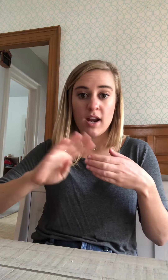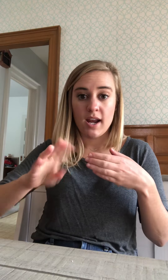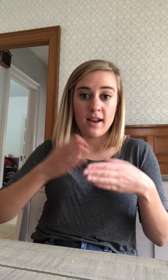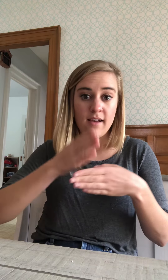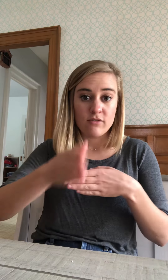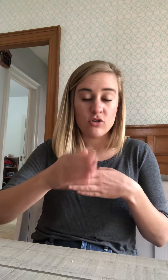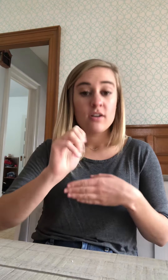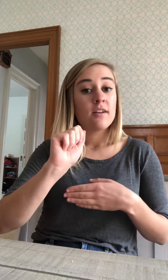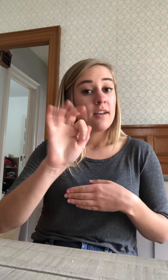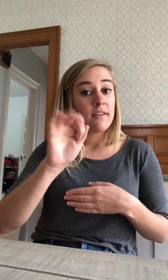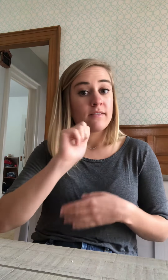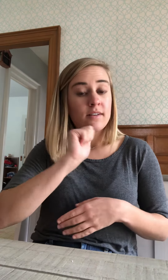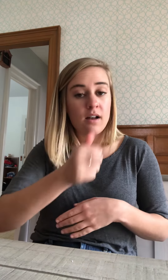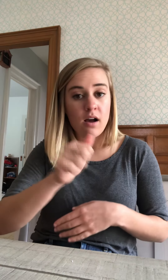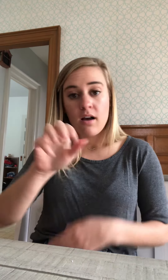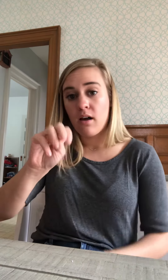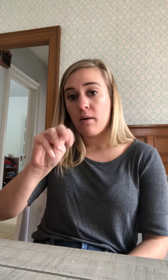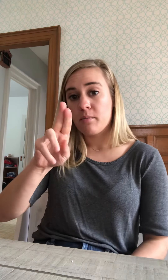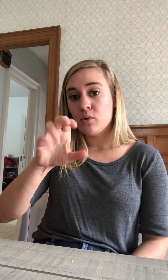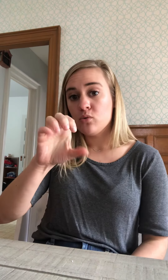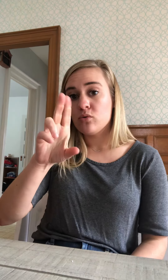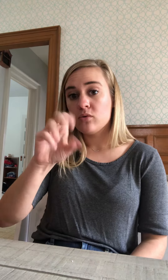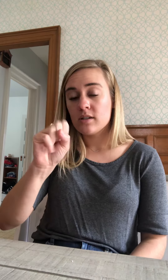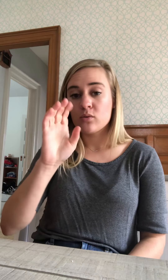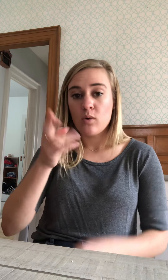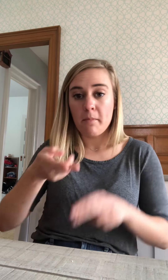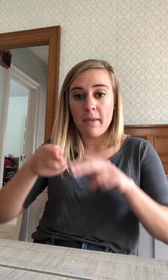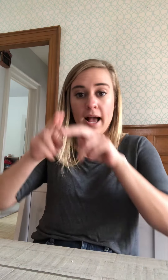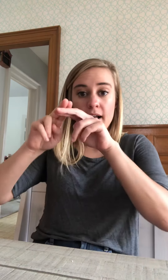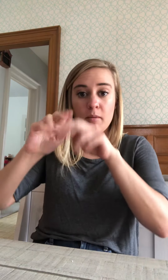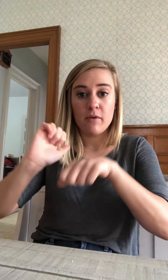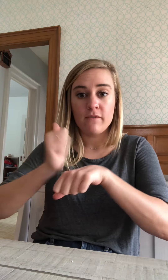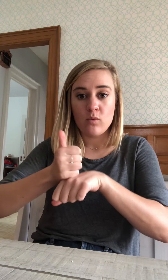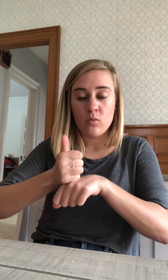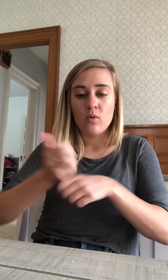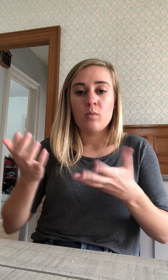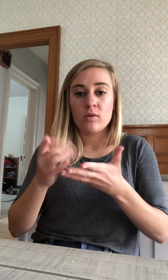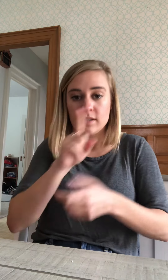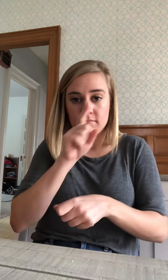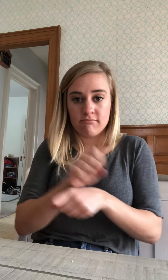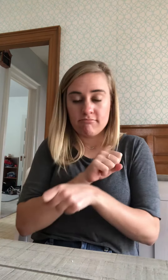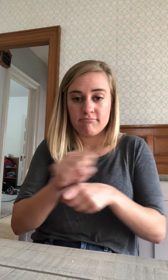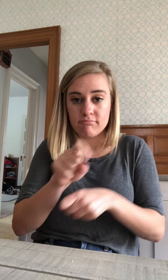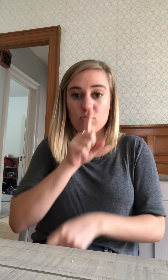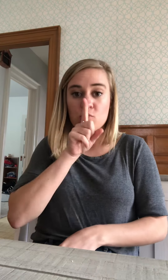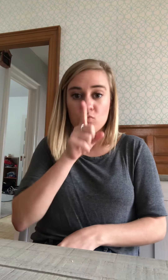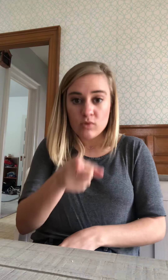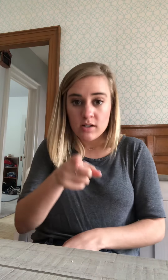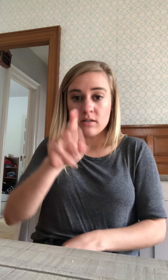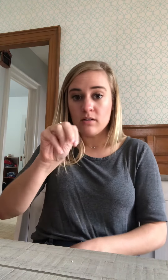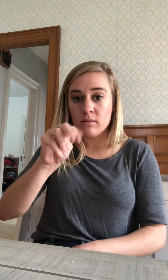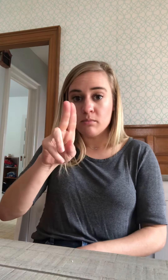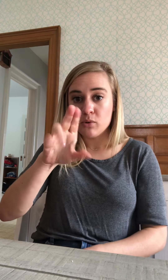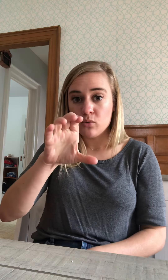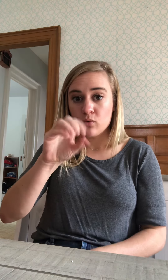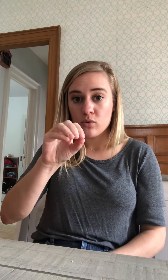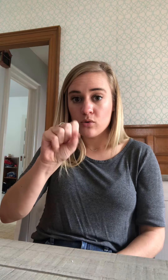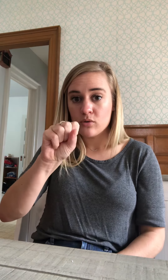up into the sinuses and form what is an actual real mucocele. And mucoceles in the